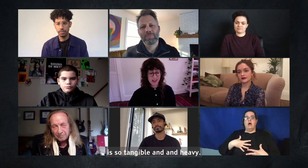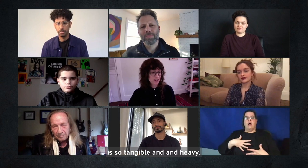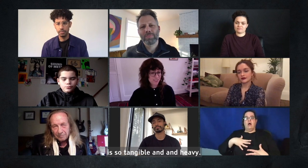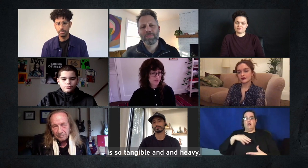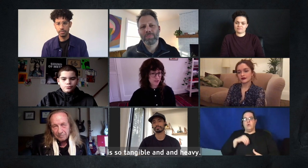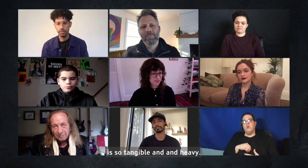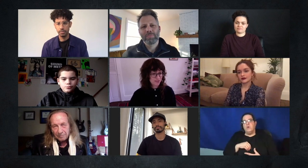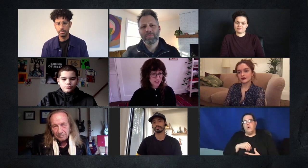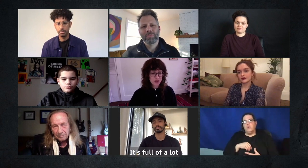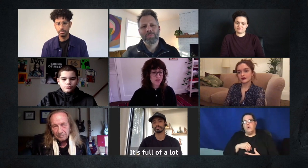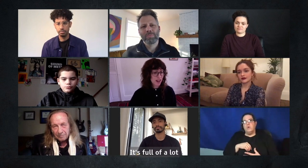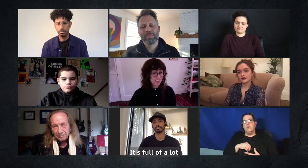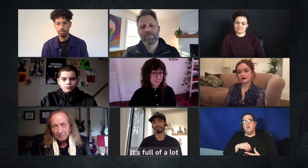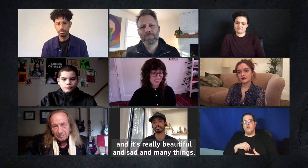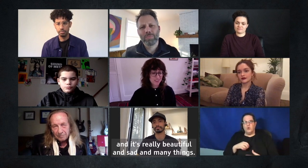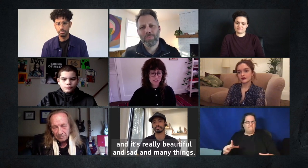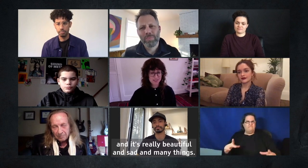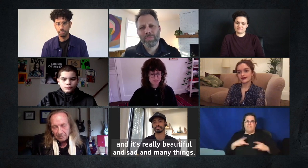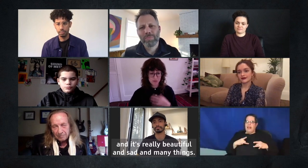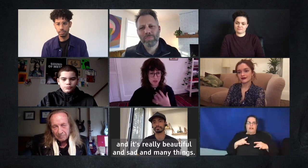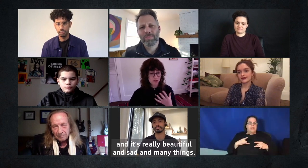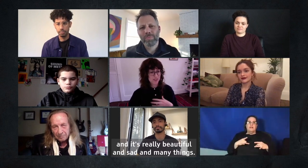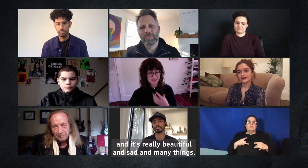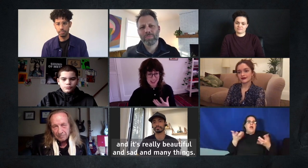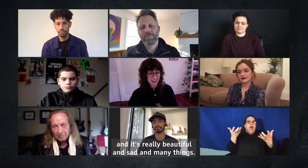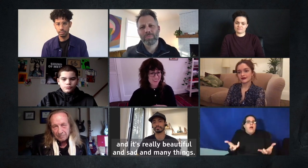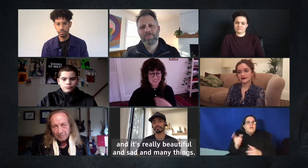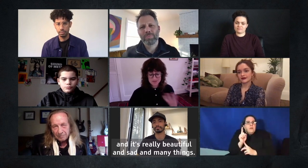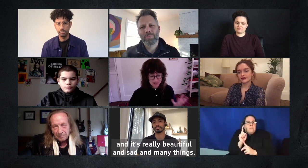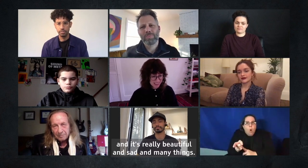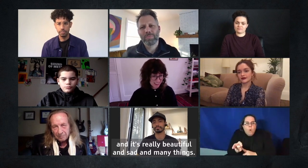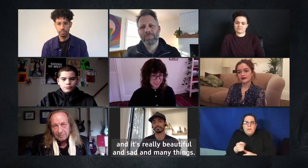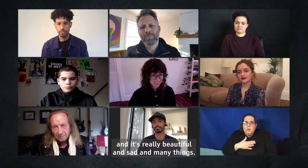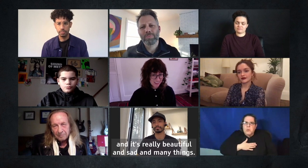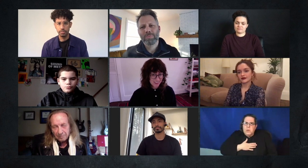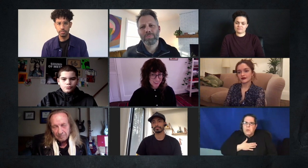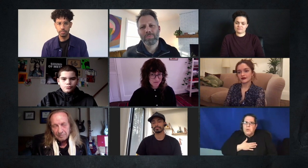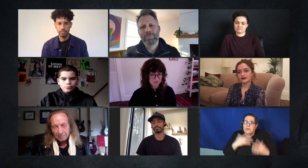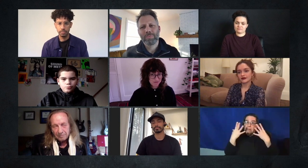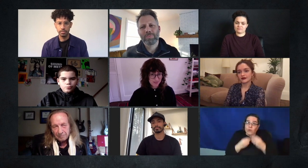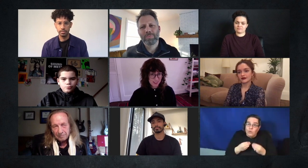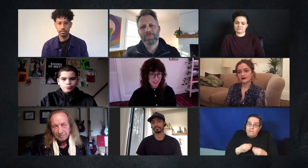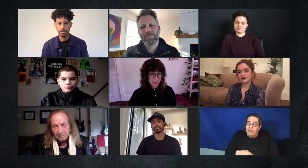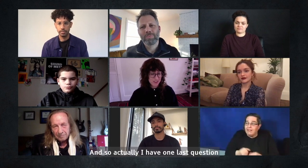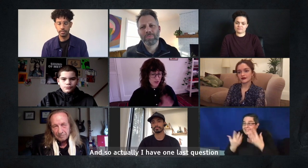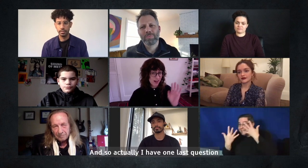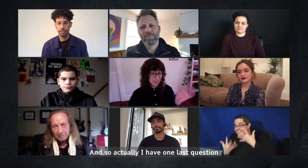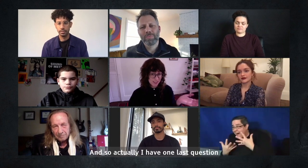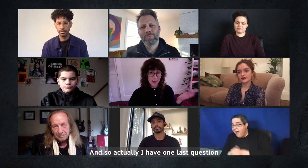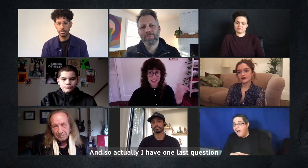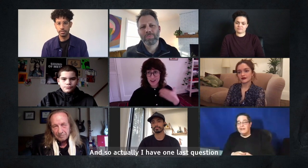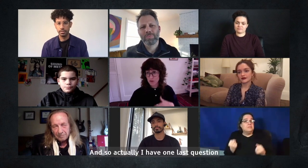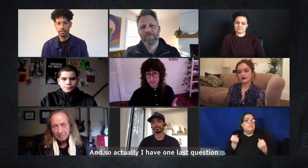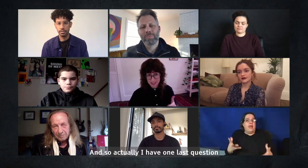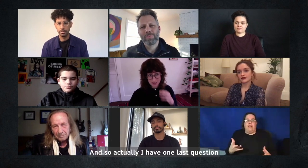and heavy. It's full of a lot, and it's really beautiful and sad and many things. And so